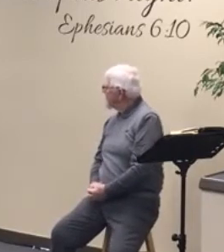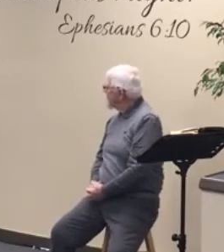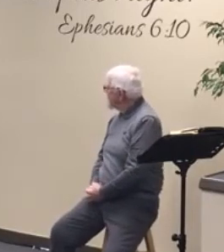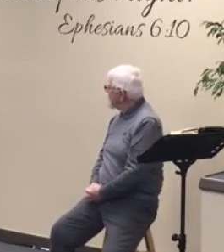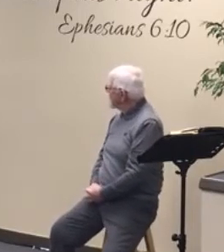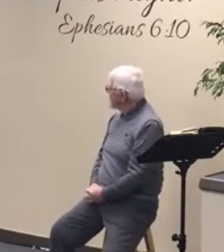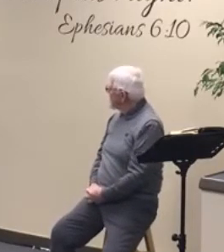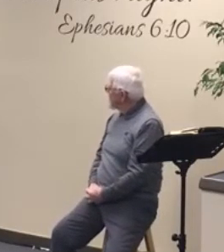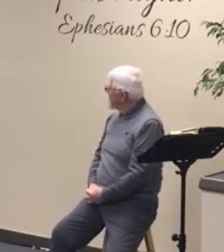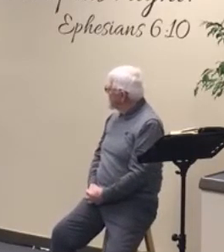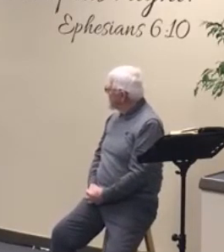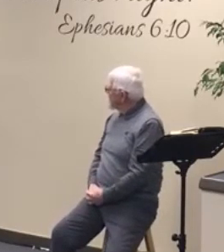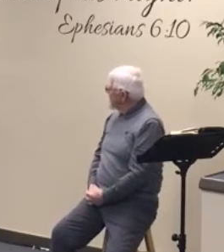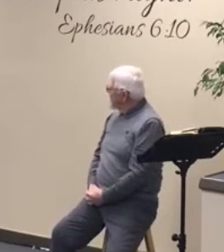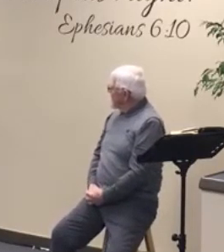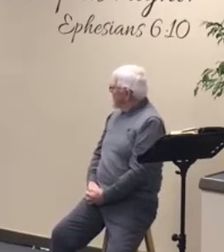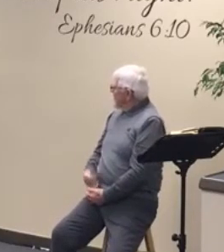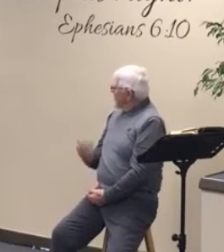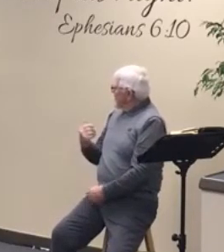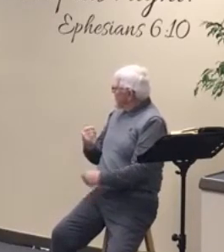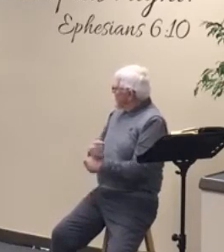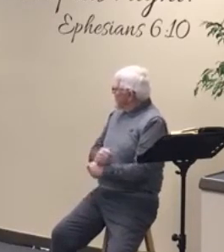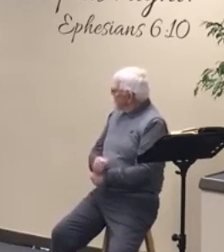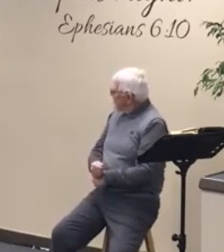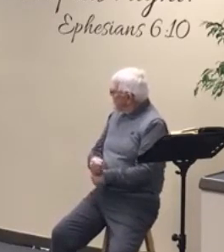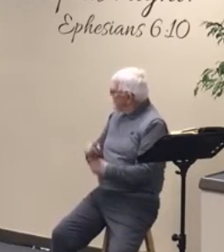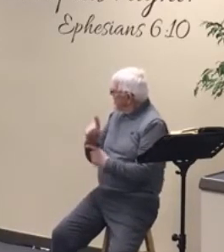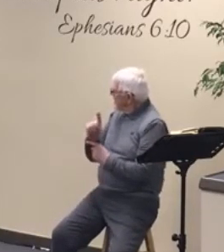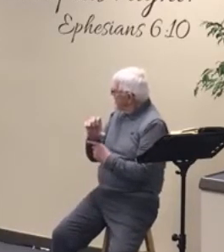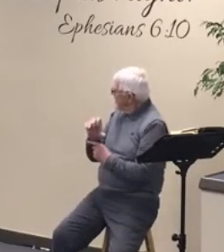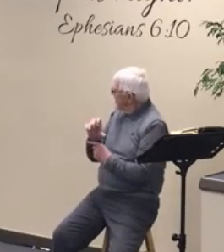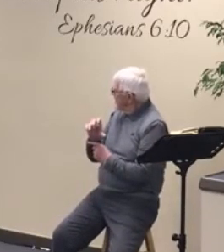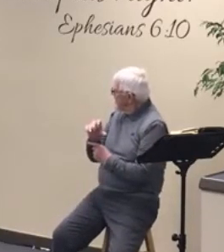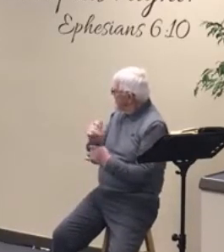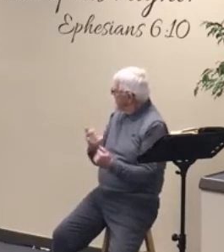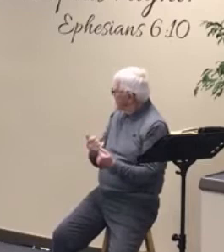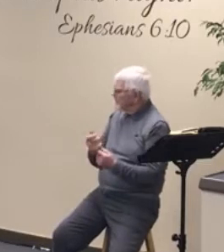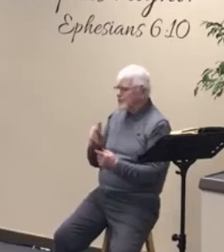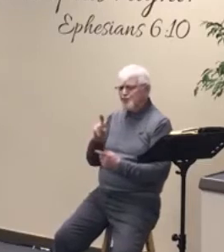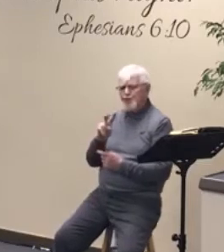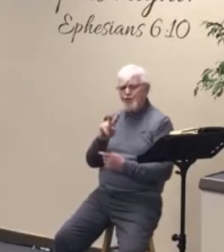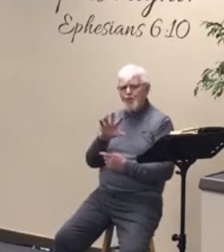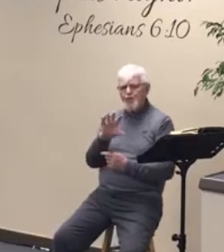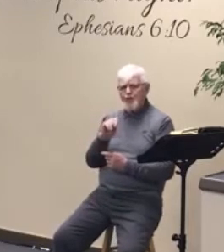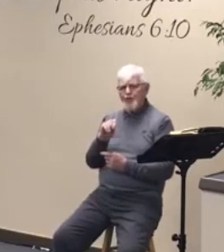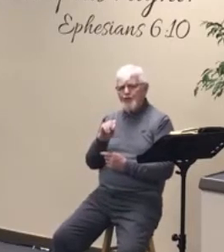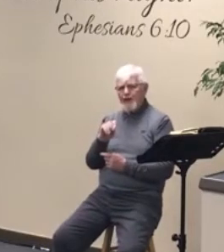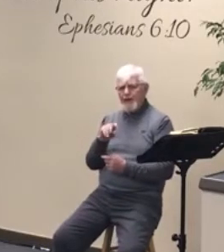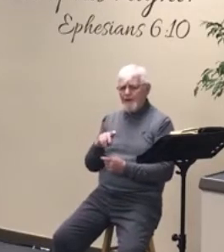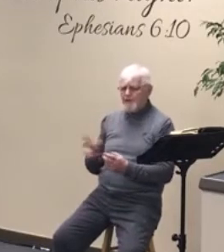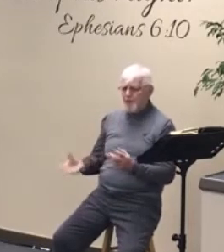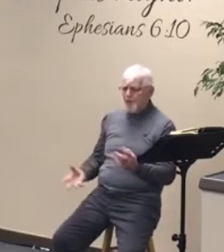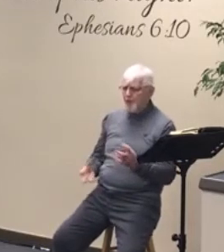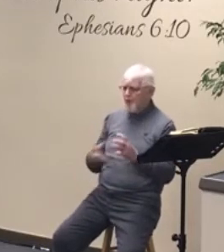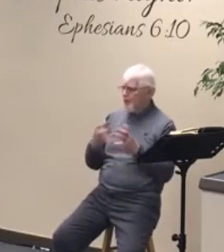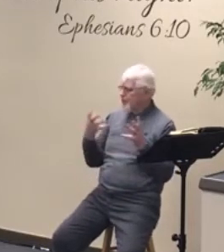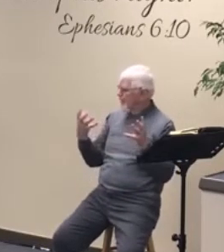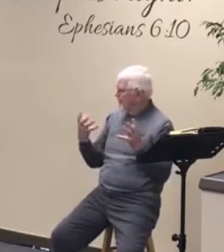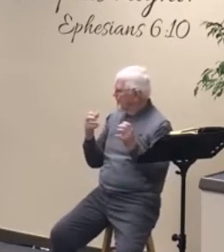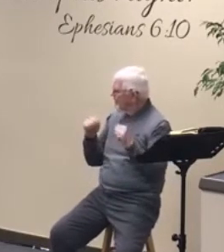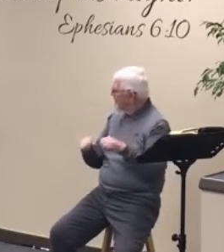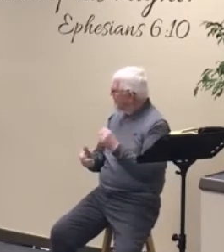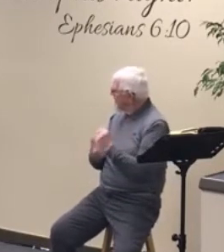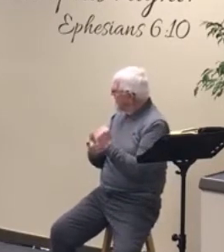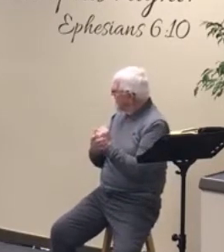Last month it was about 100. And this month it's about 250. So if you can help, it